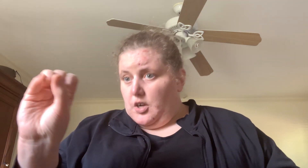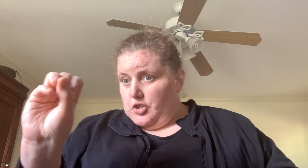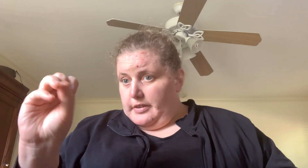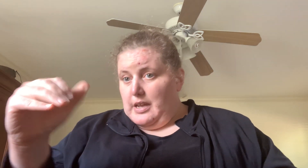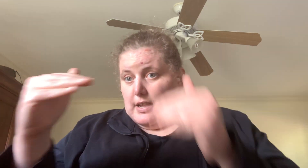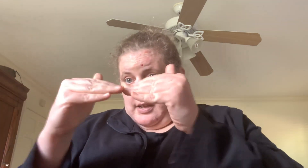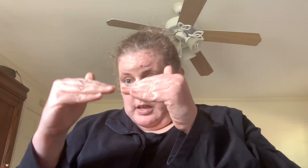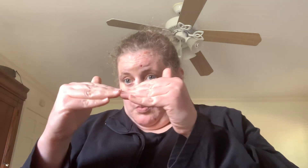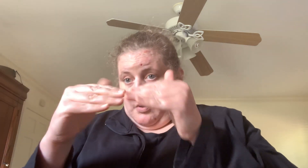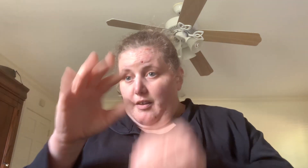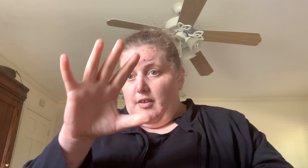15.99.